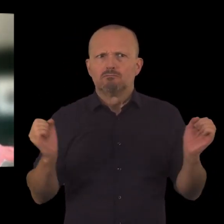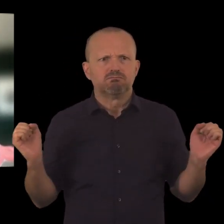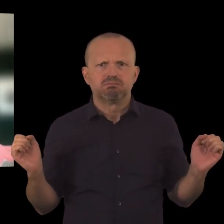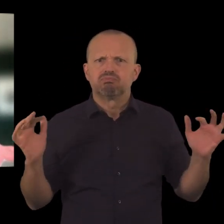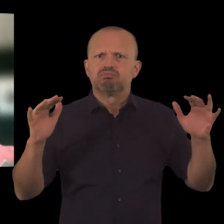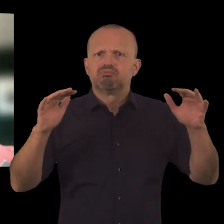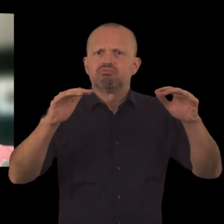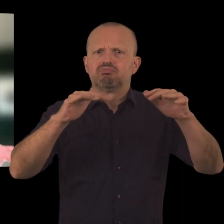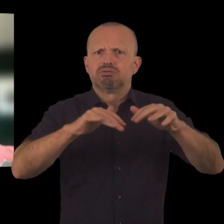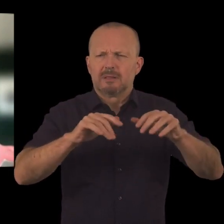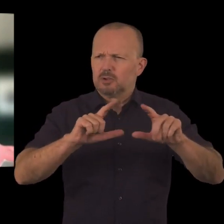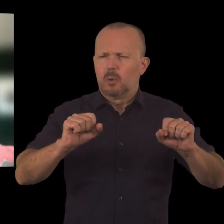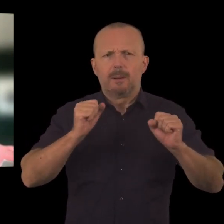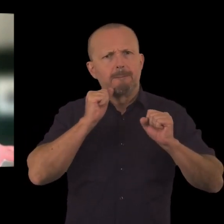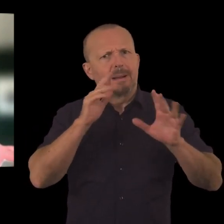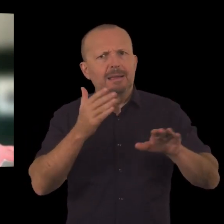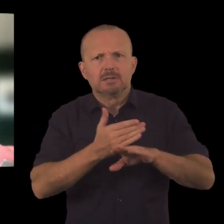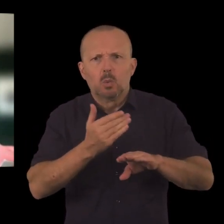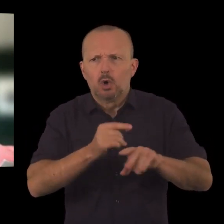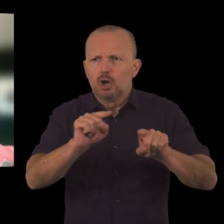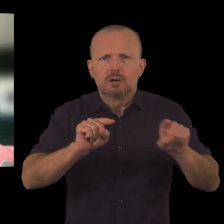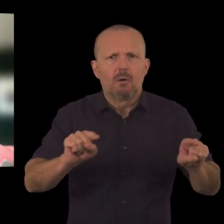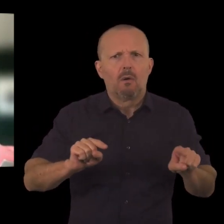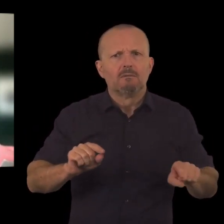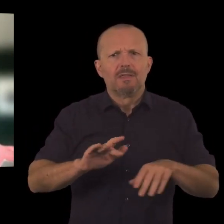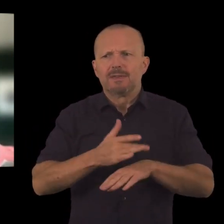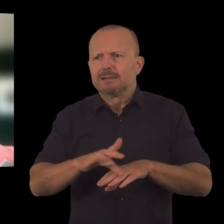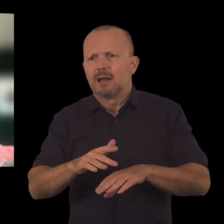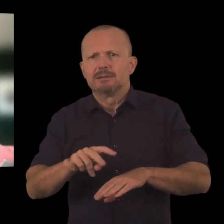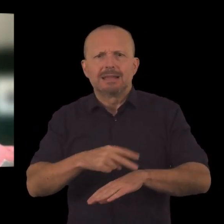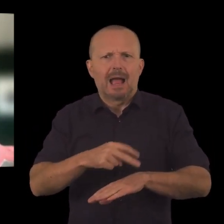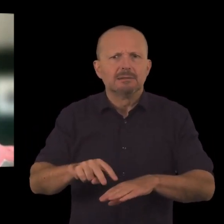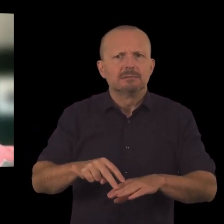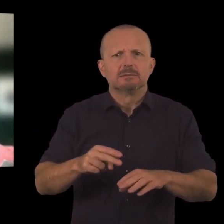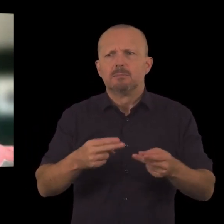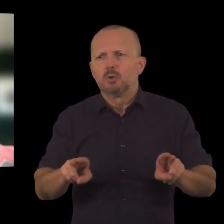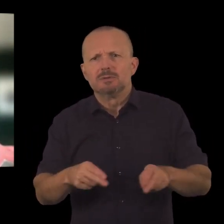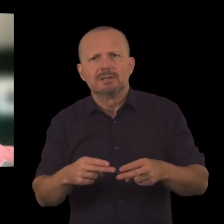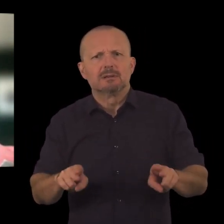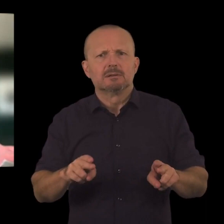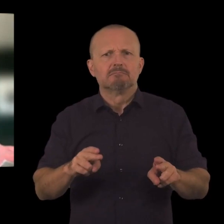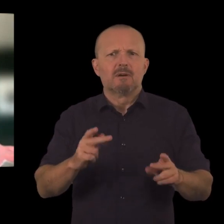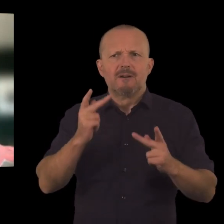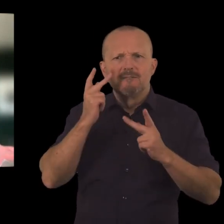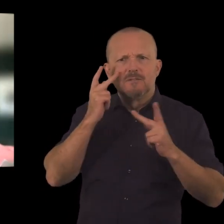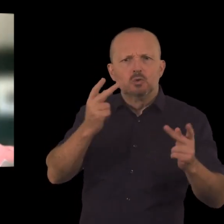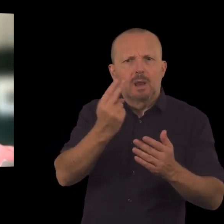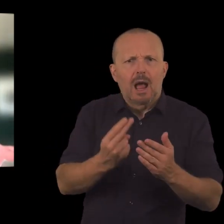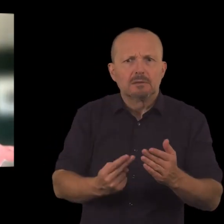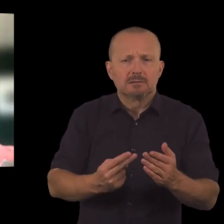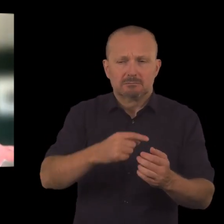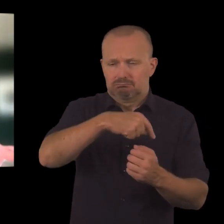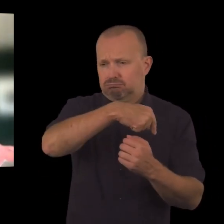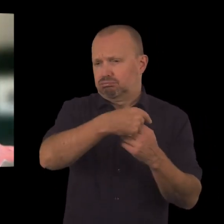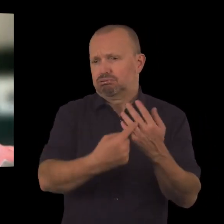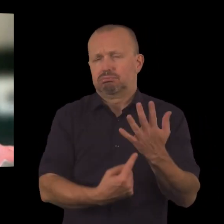2017 to that festival, and it was pretty amazing, as you can imagine. Just people from